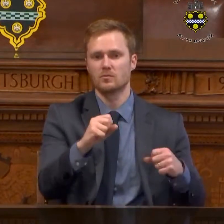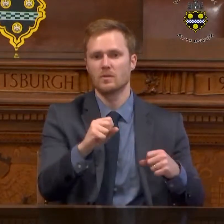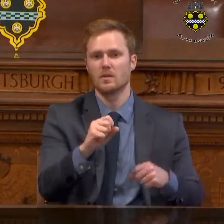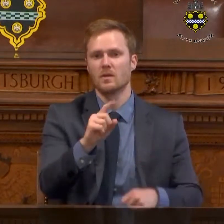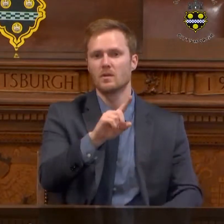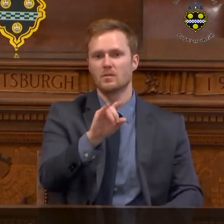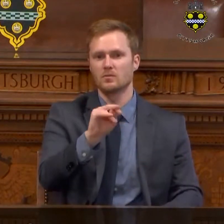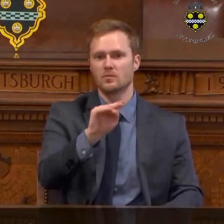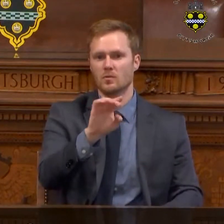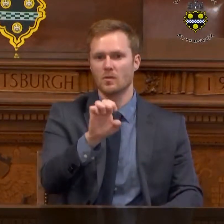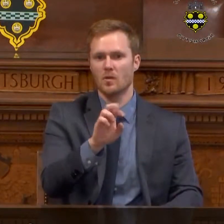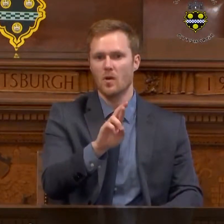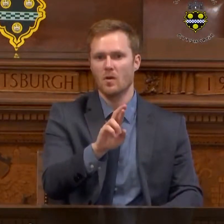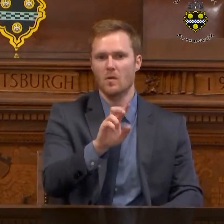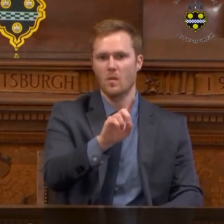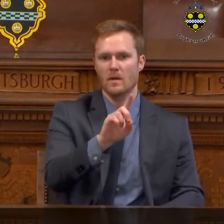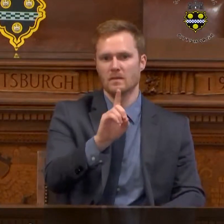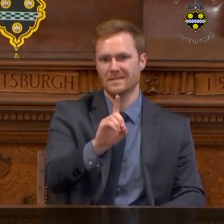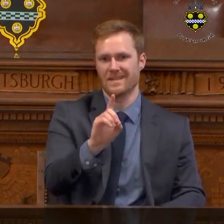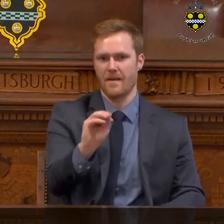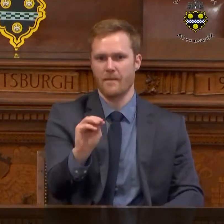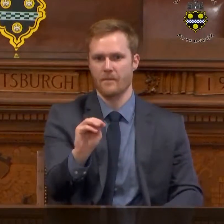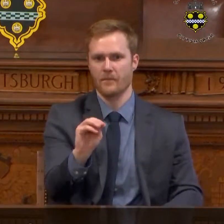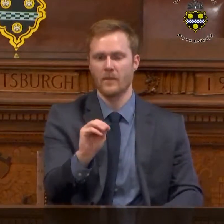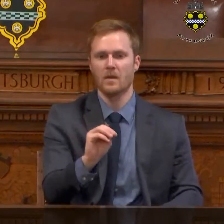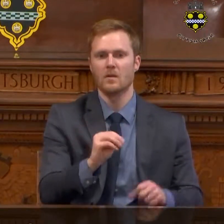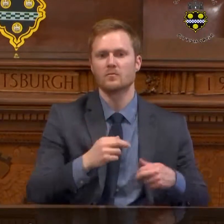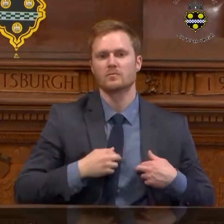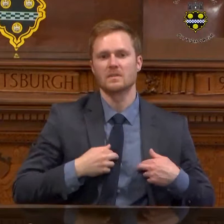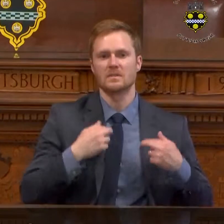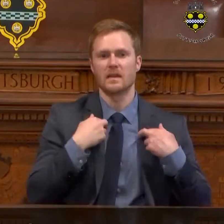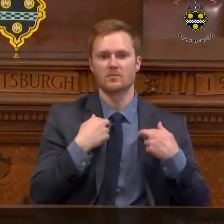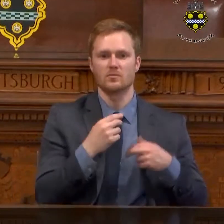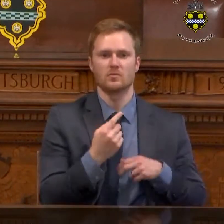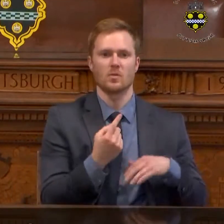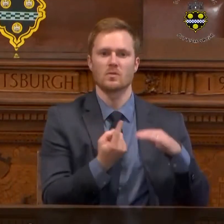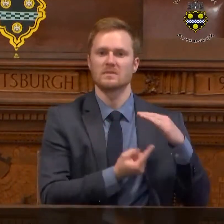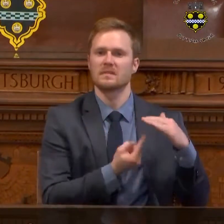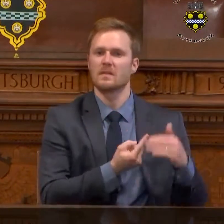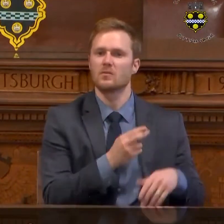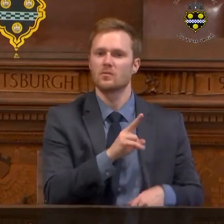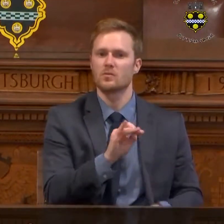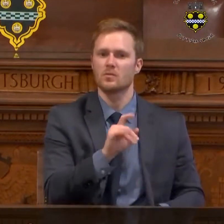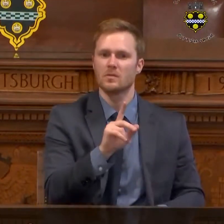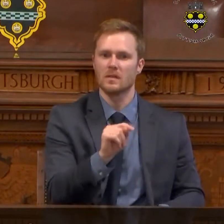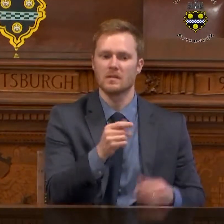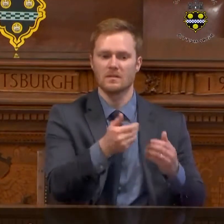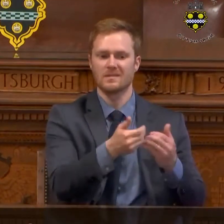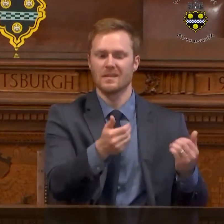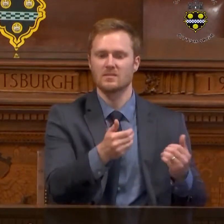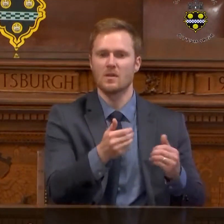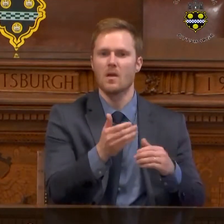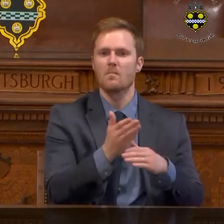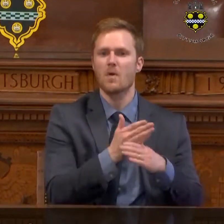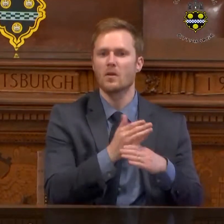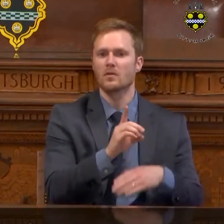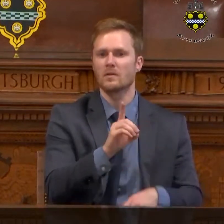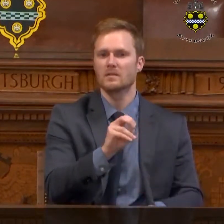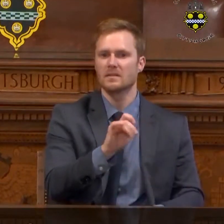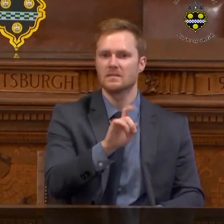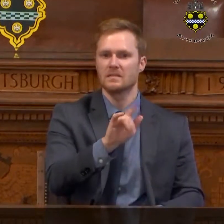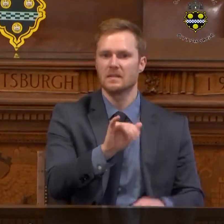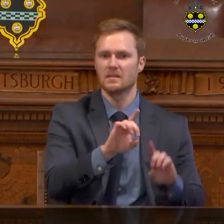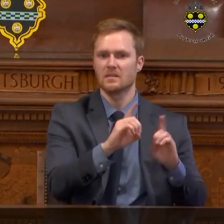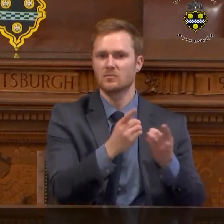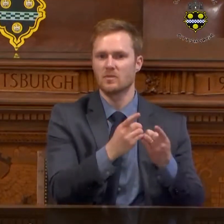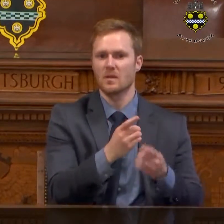R1DM, Residential Single Unit Detached, Moderate Density District, 19th Ward,